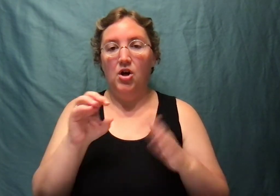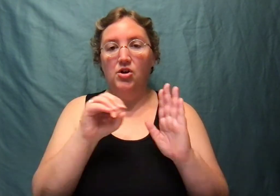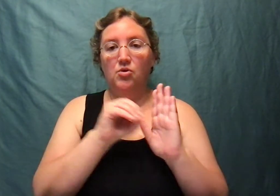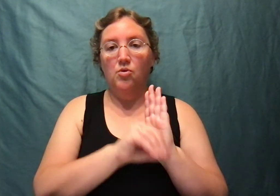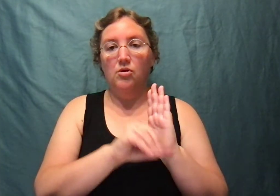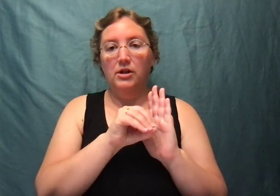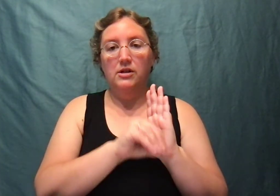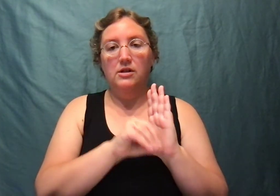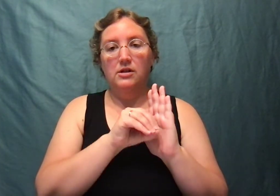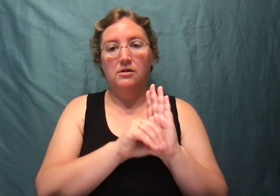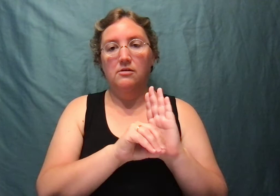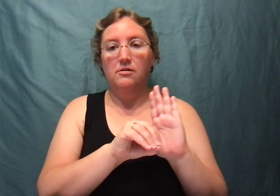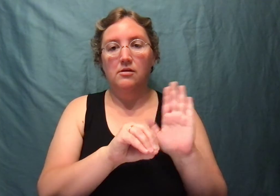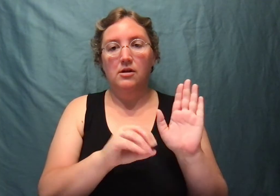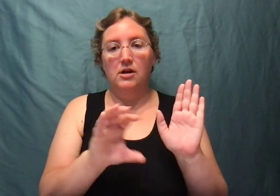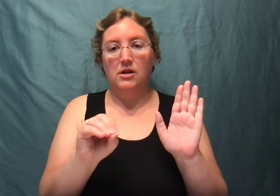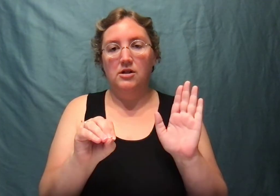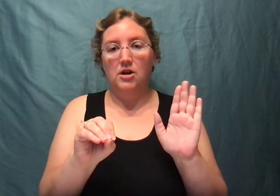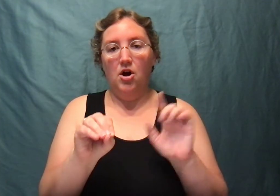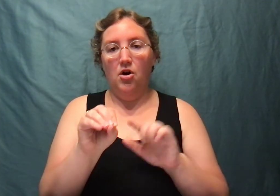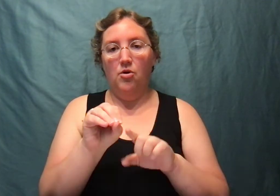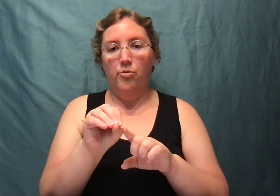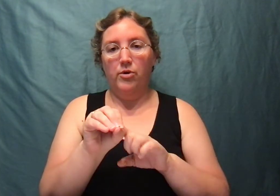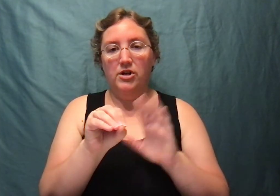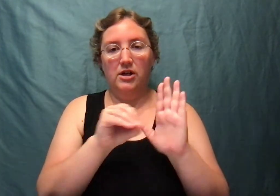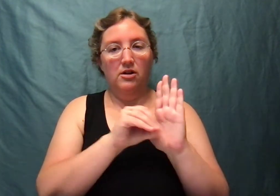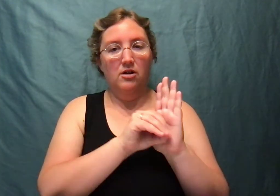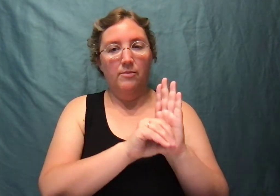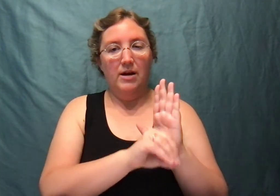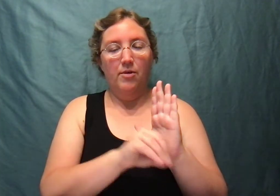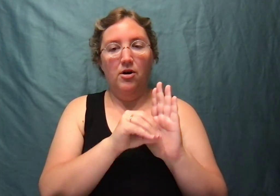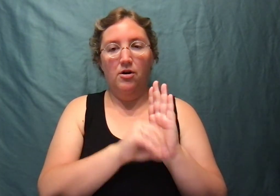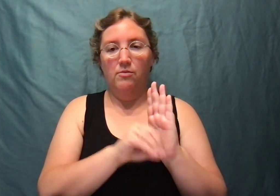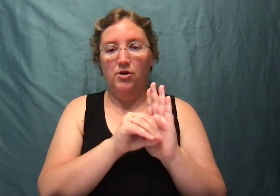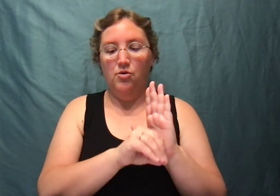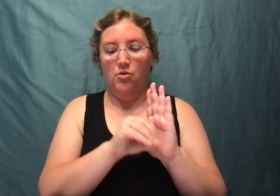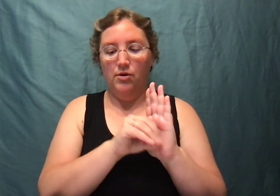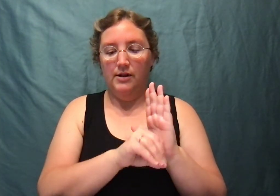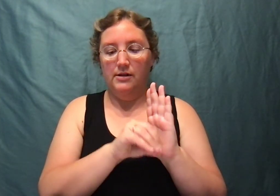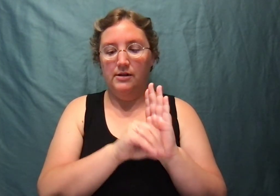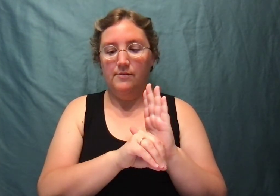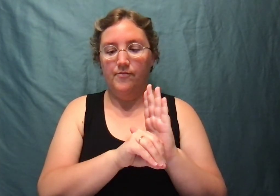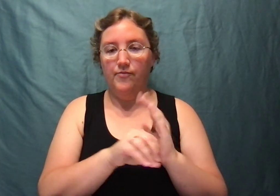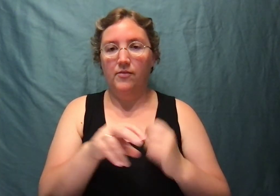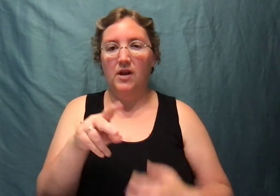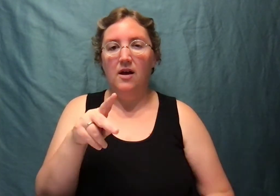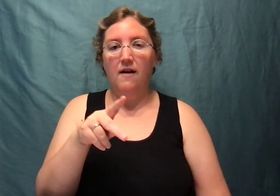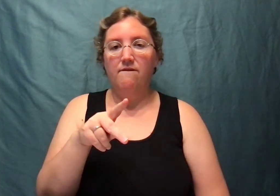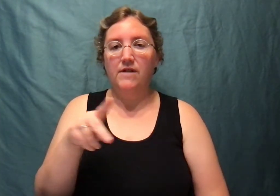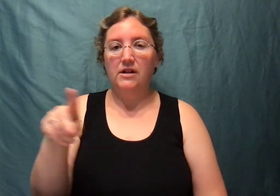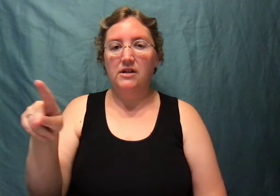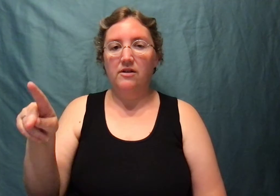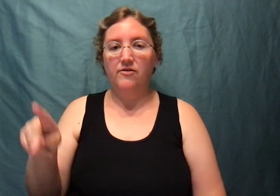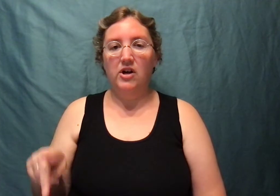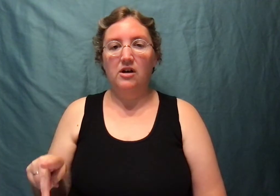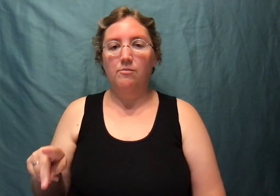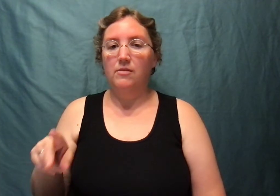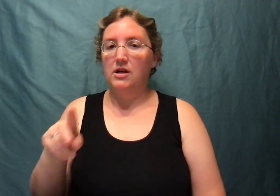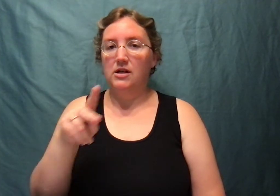New Orleans, it's an O brushing along my palm, New Orleans, Philadelphia is